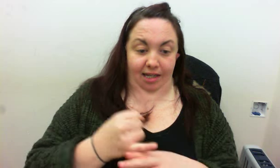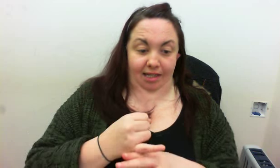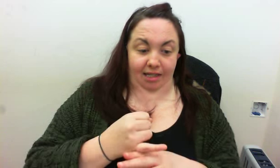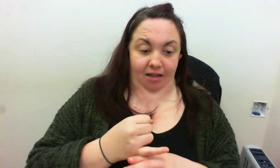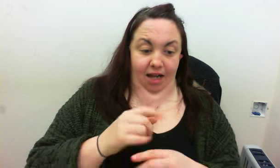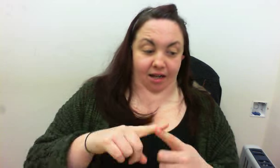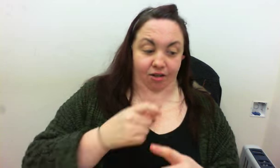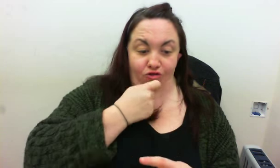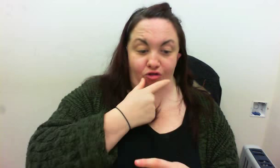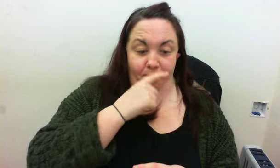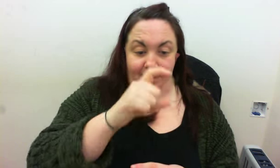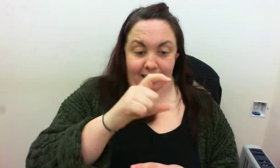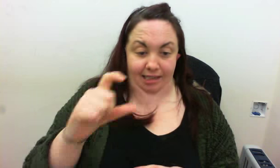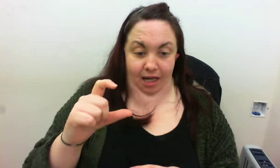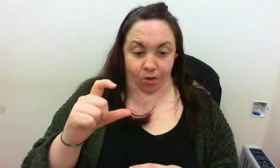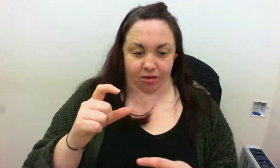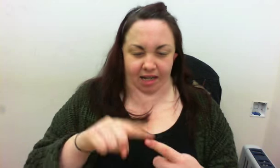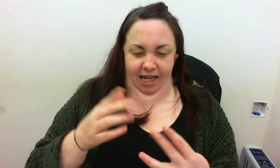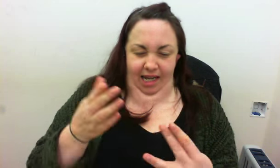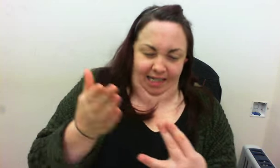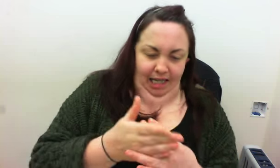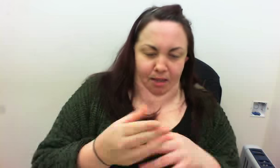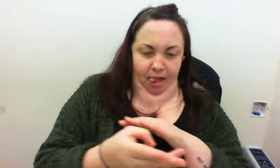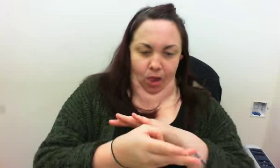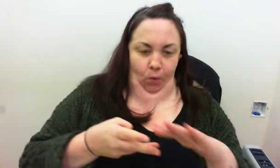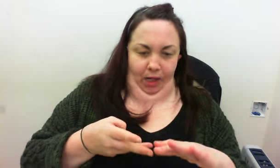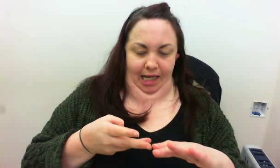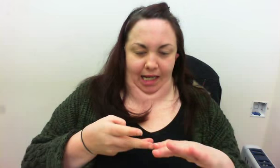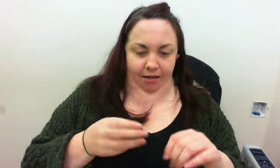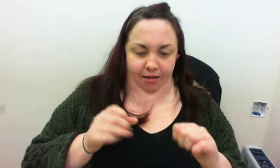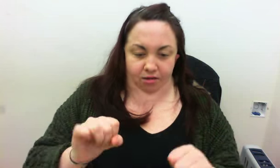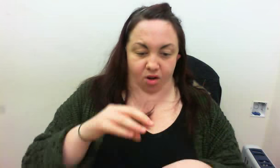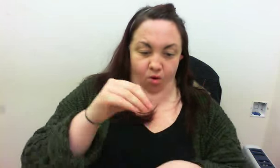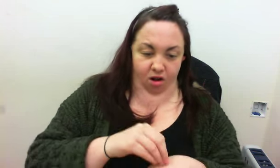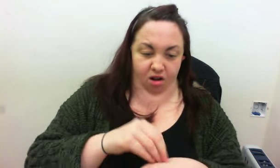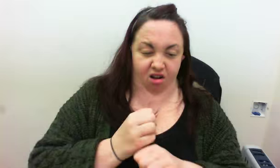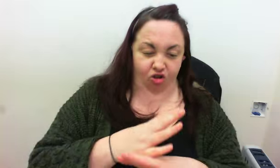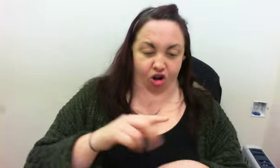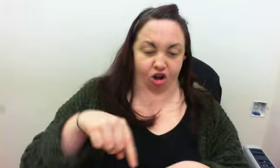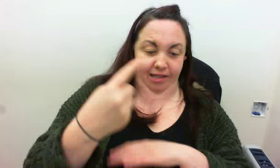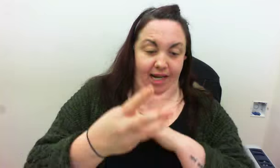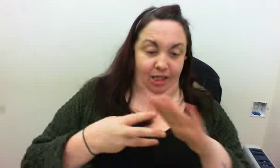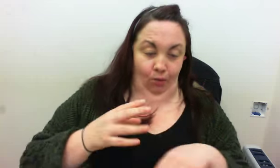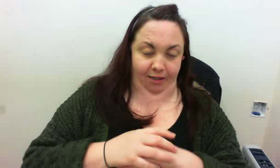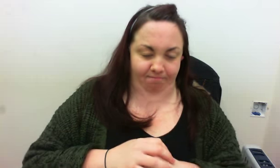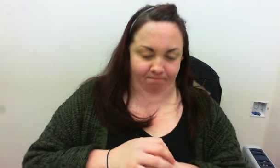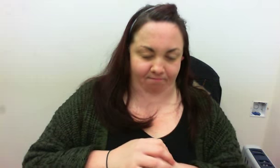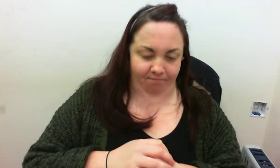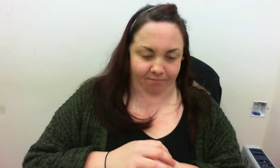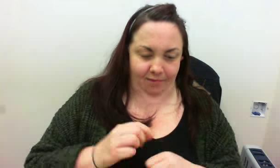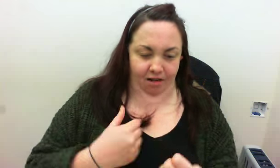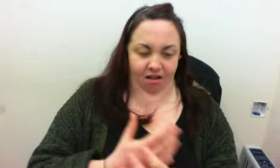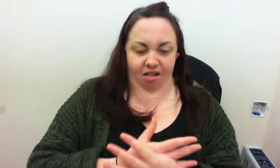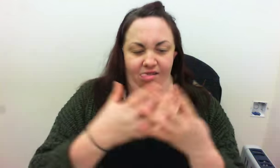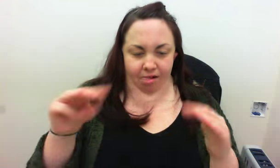Council Accessible Week. So we'll be on all next week. And lots of people, when they come,